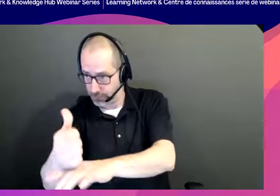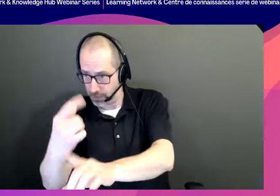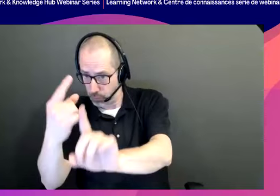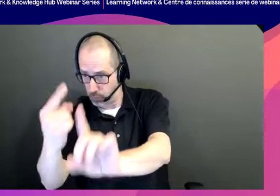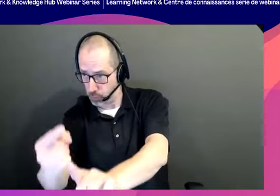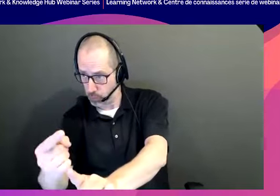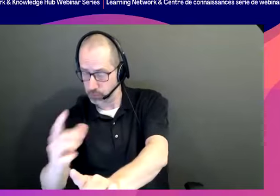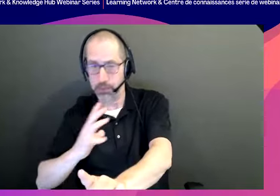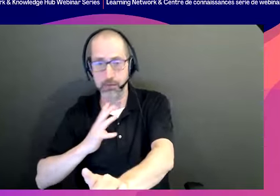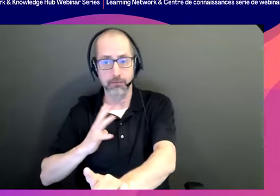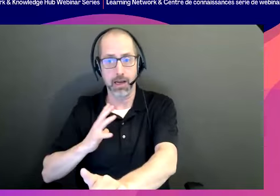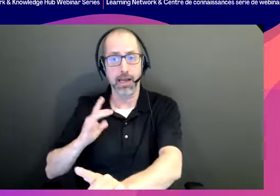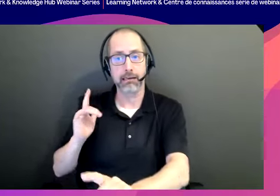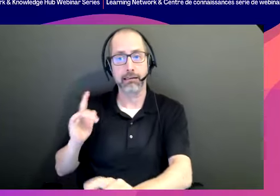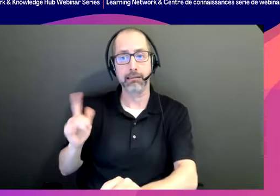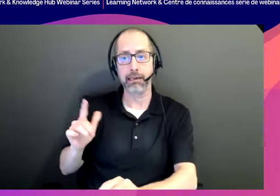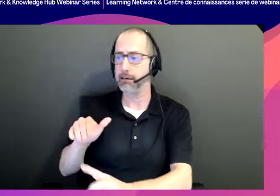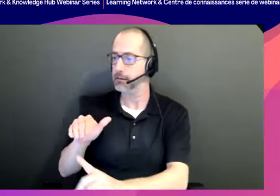and see how she is doing.